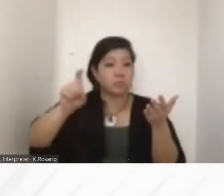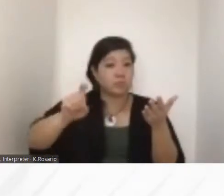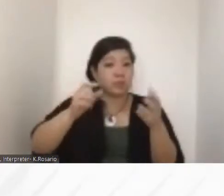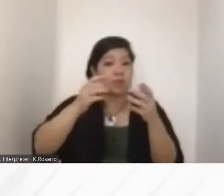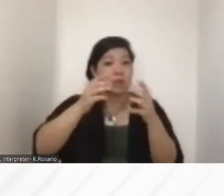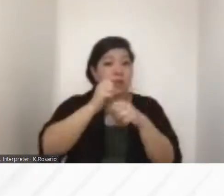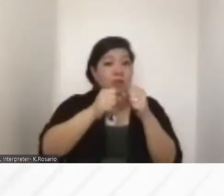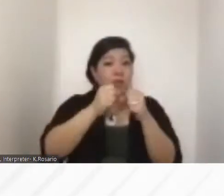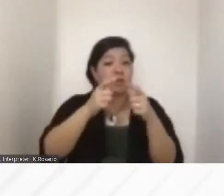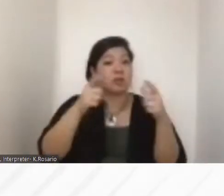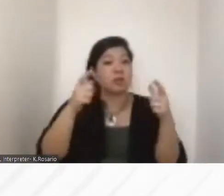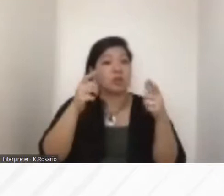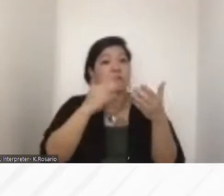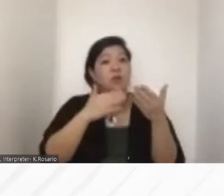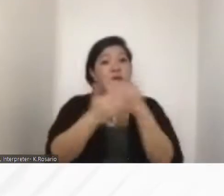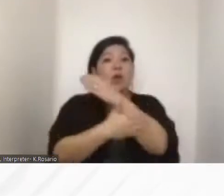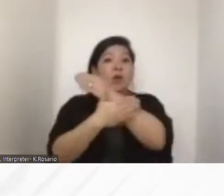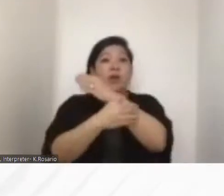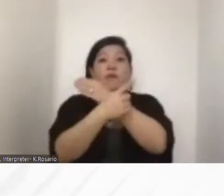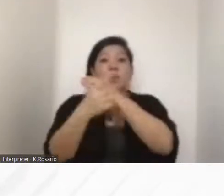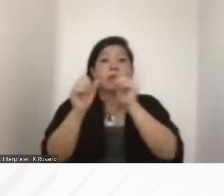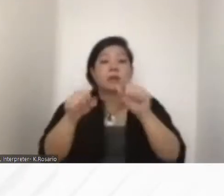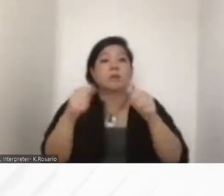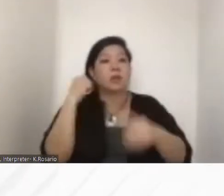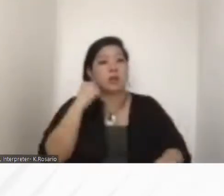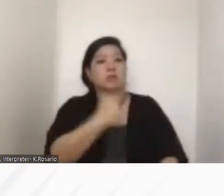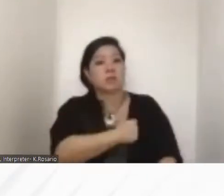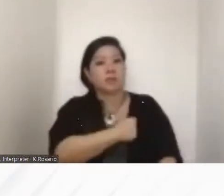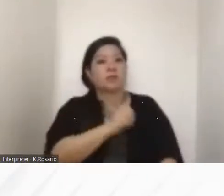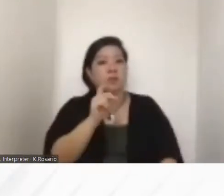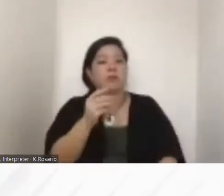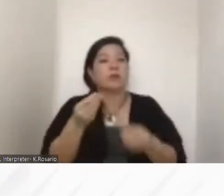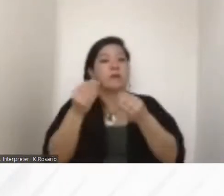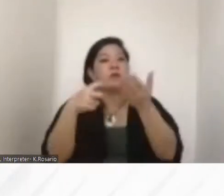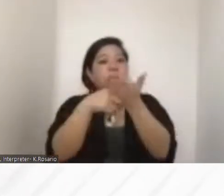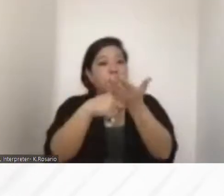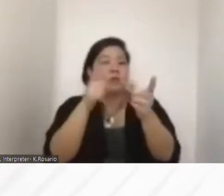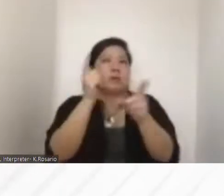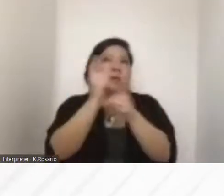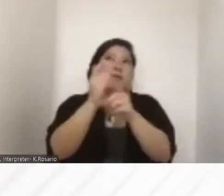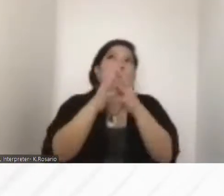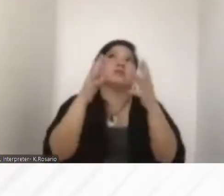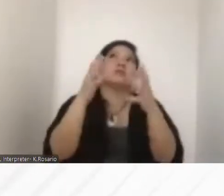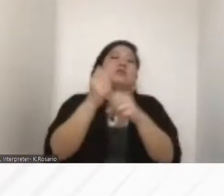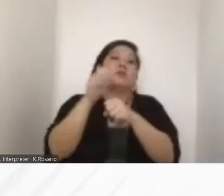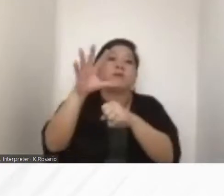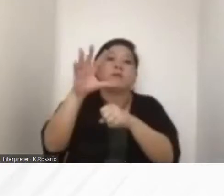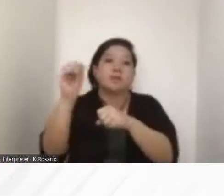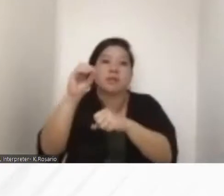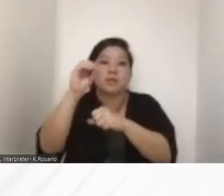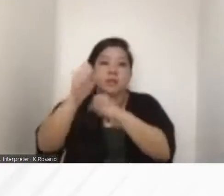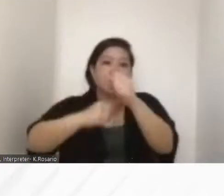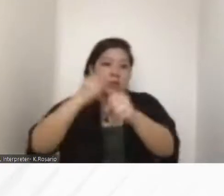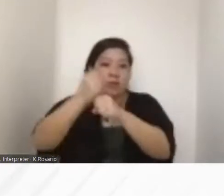a point where we could get people to say, hey, everyone needs to put on a seatbelt or we're going to give you a ticket. It took us 50 years in this country